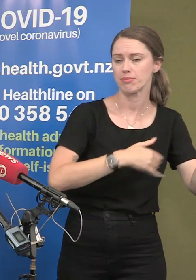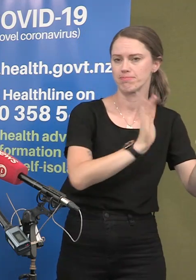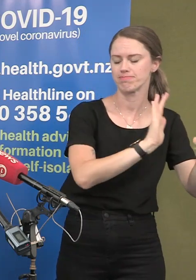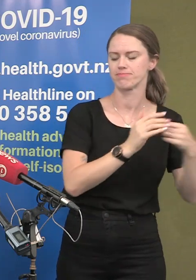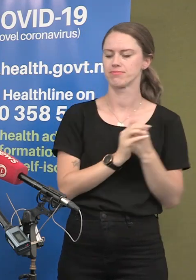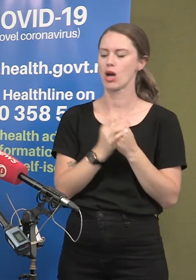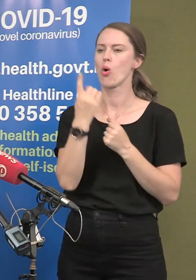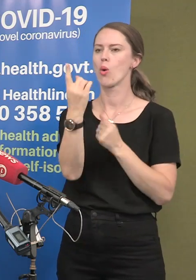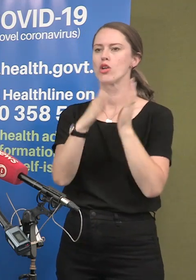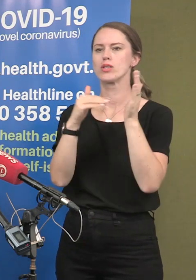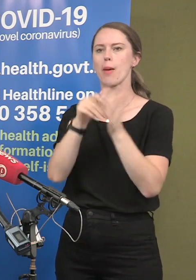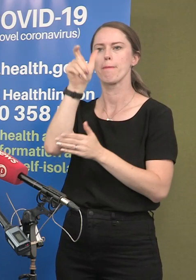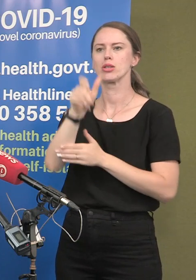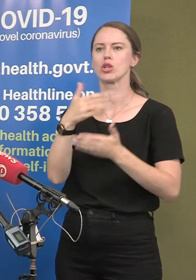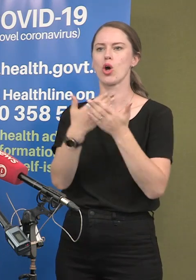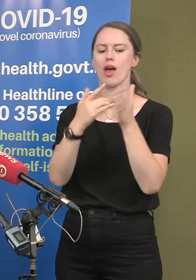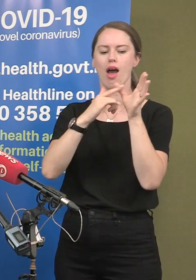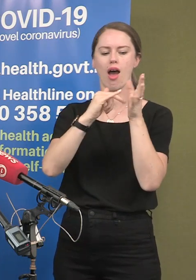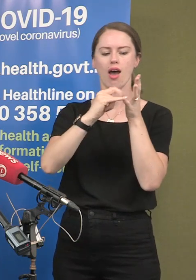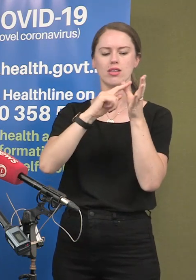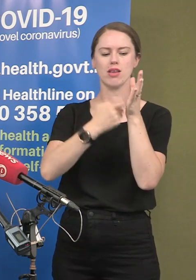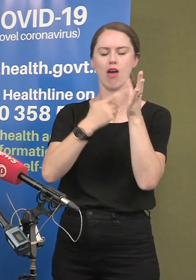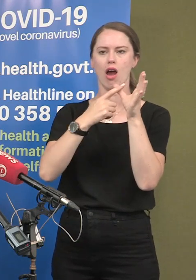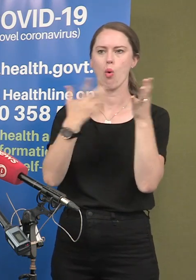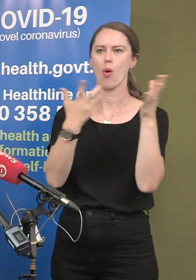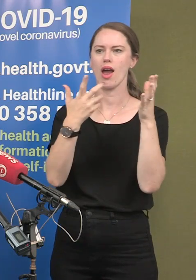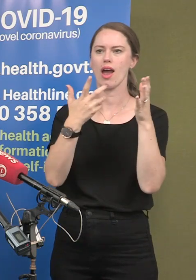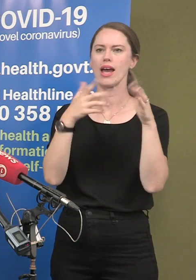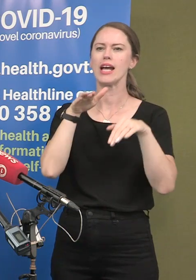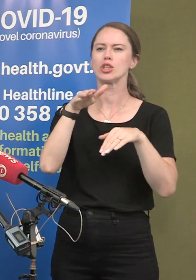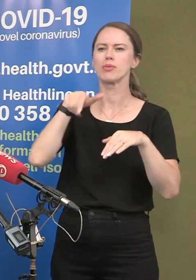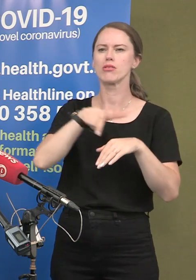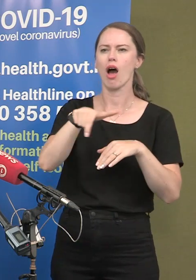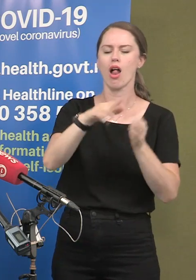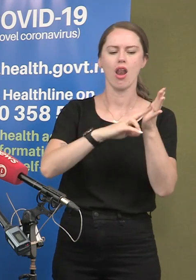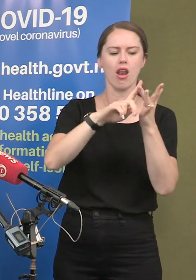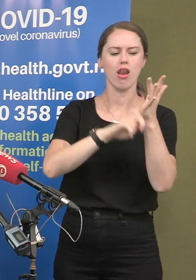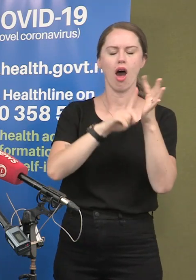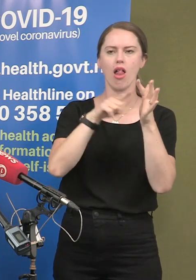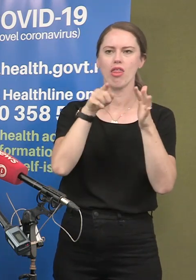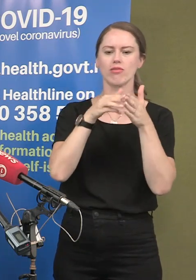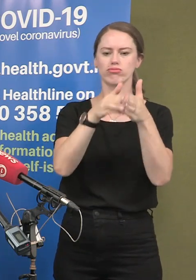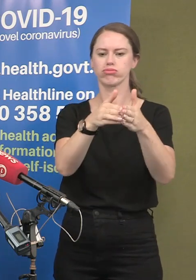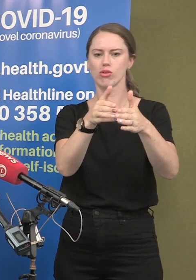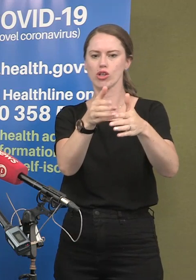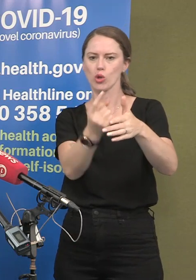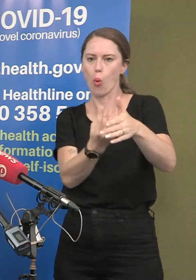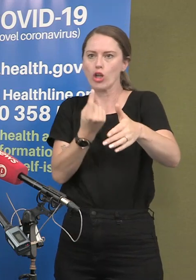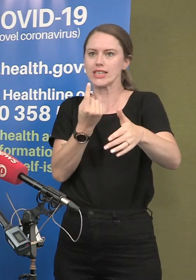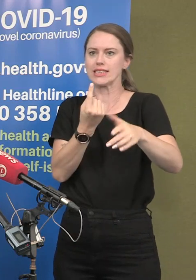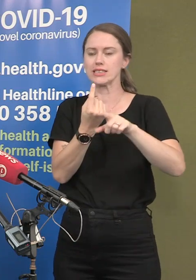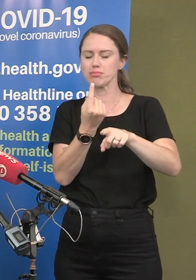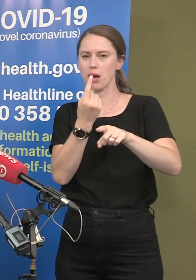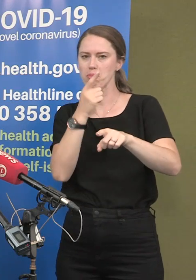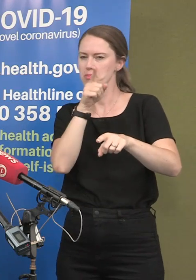1 New Zealander on the Asara on a Nile River cruise that's quarantined also. We're not aware of any concerns around